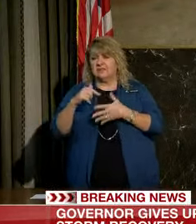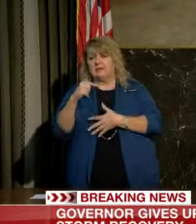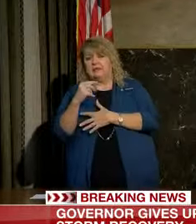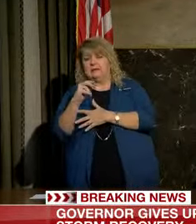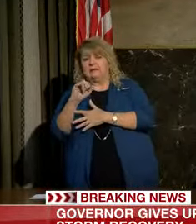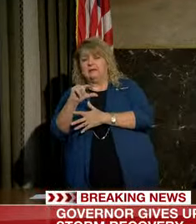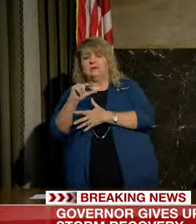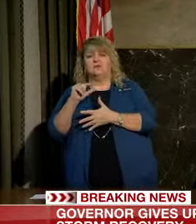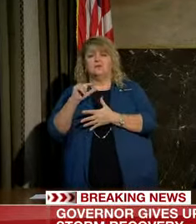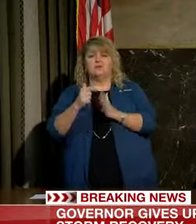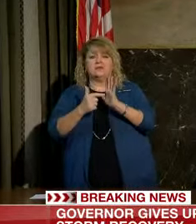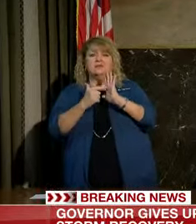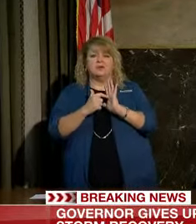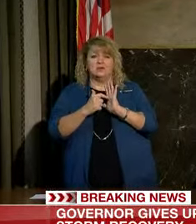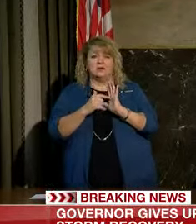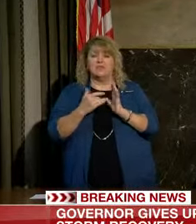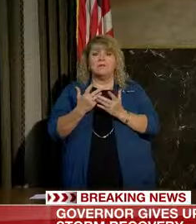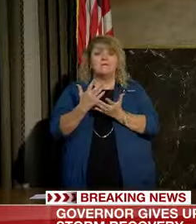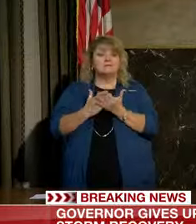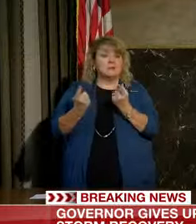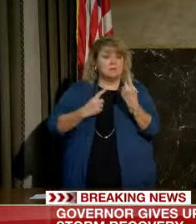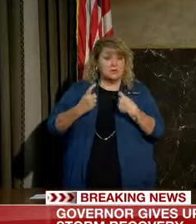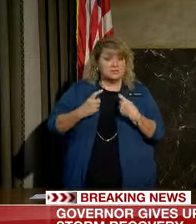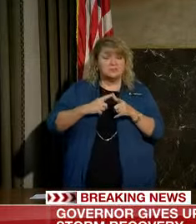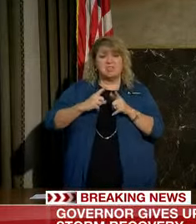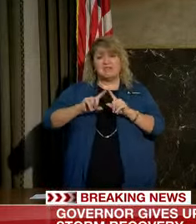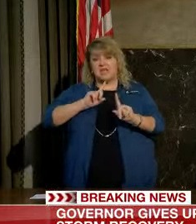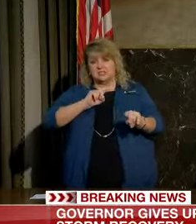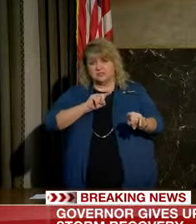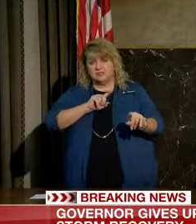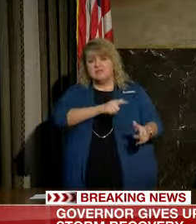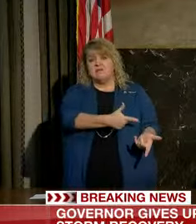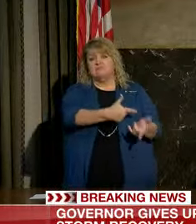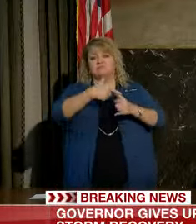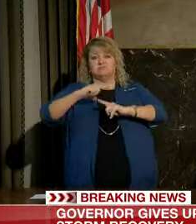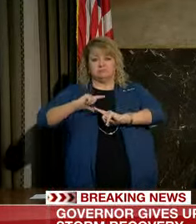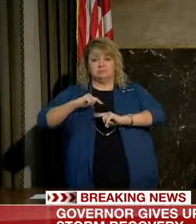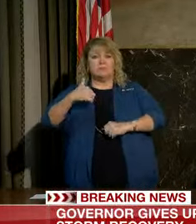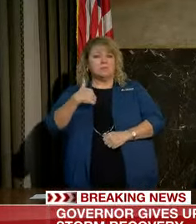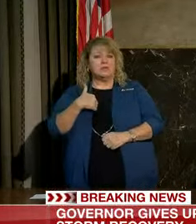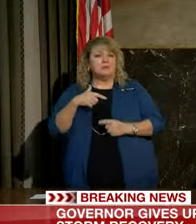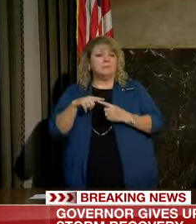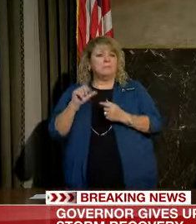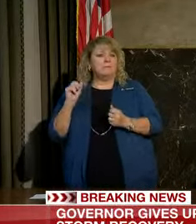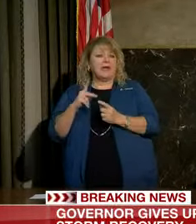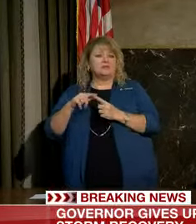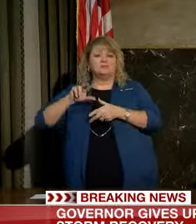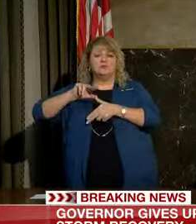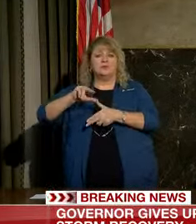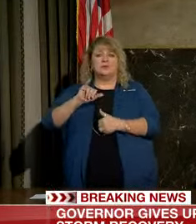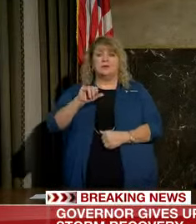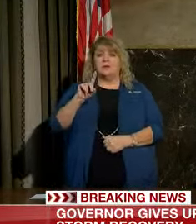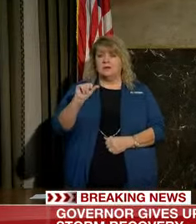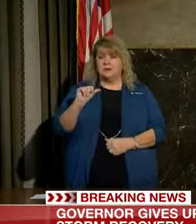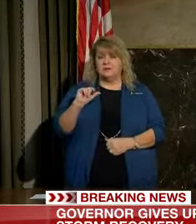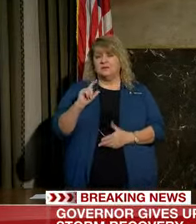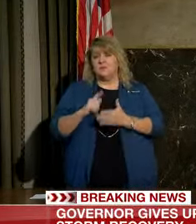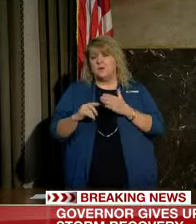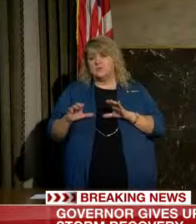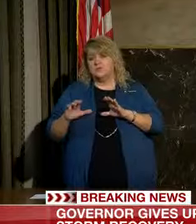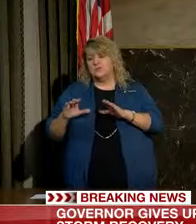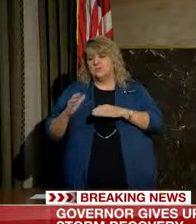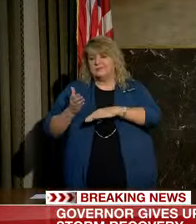then I'll come back and give you some additional updates on Hurricane Ida and our continued efforts at recovery